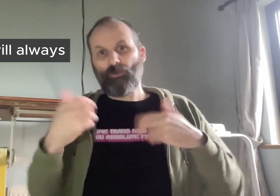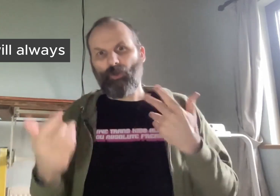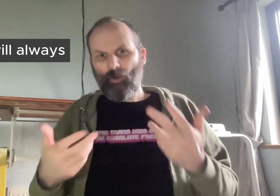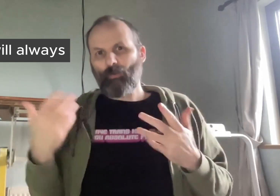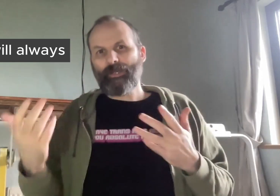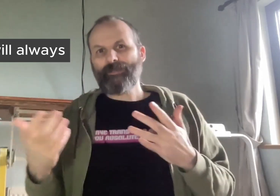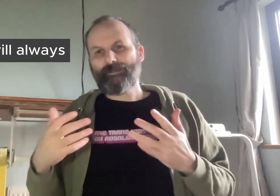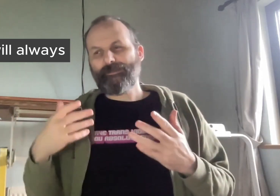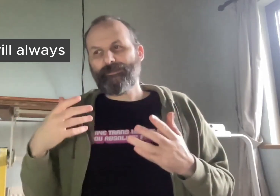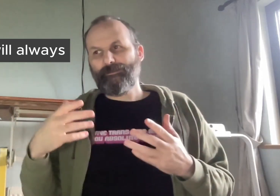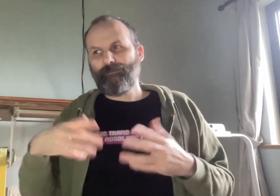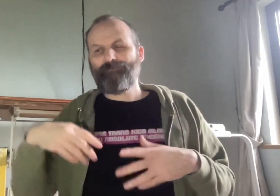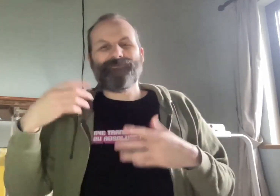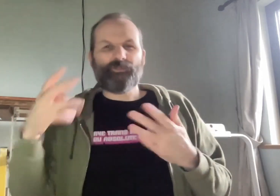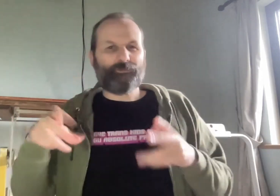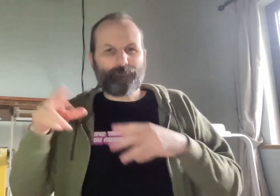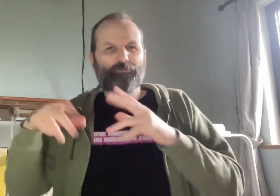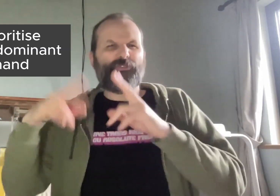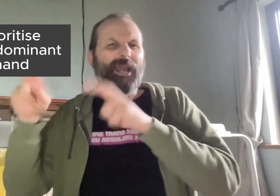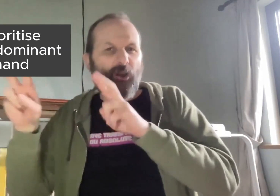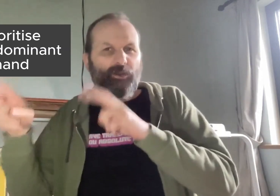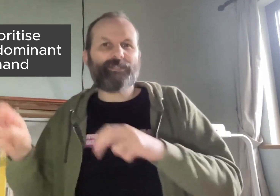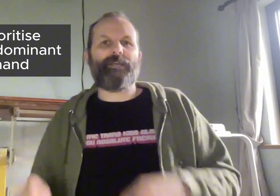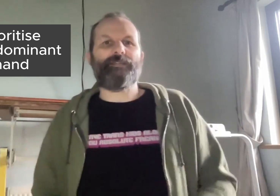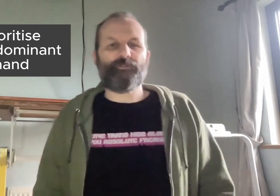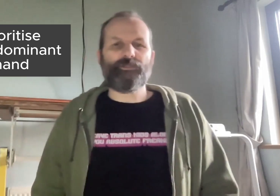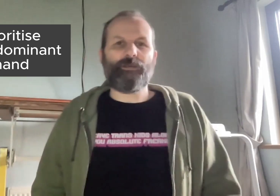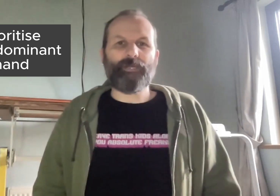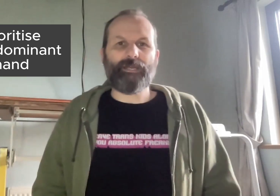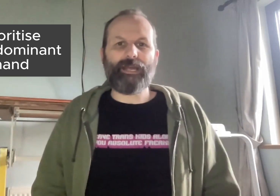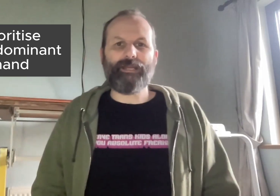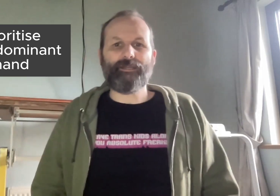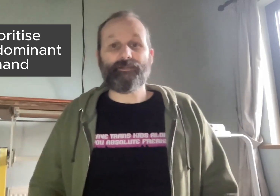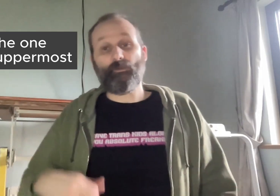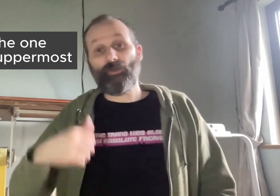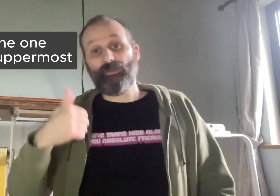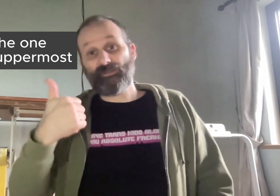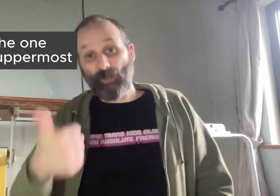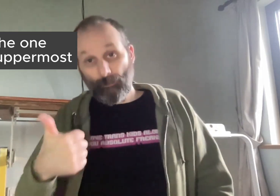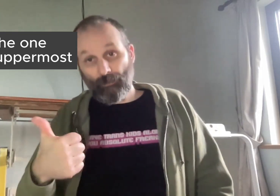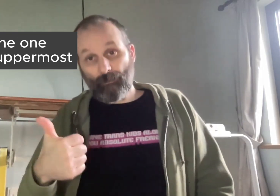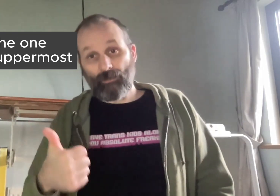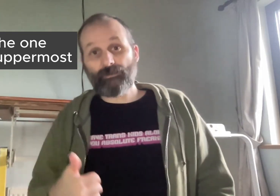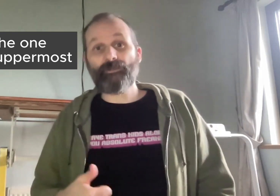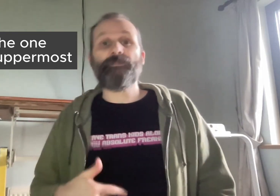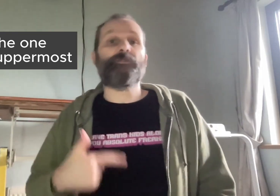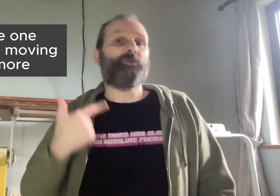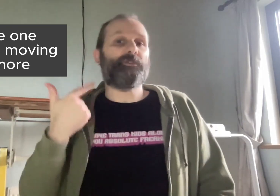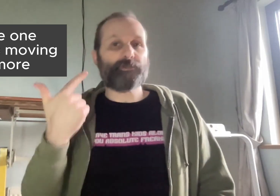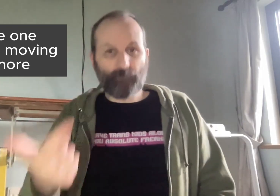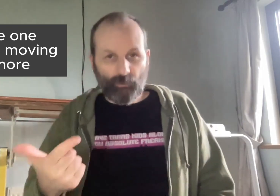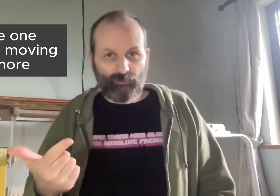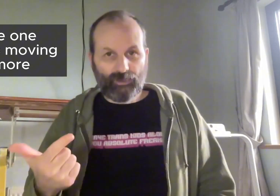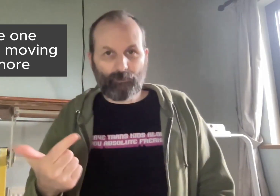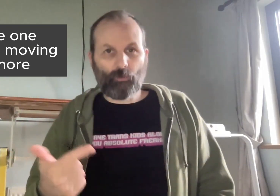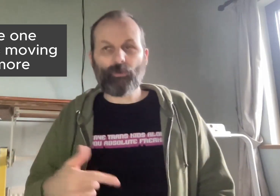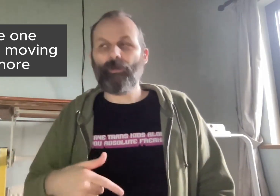will always sort of prioritize your dominant hand as the one that's uppermost, the one that's moving